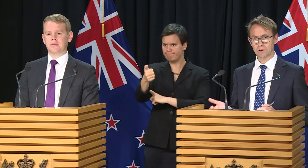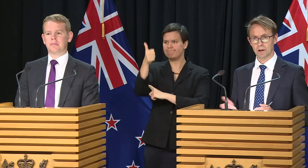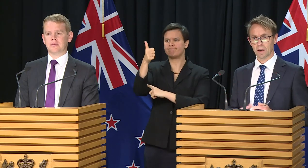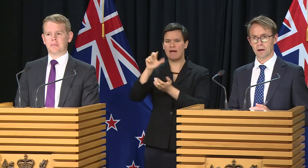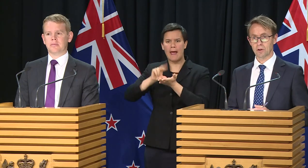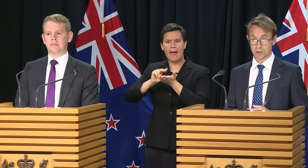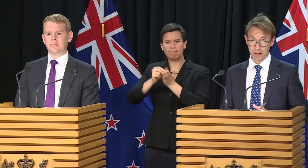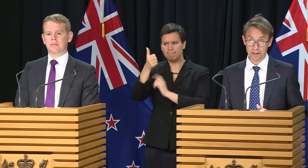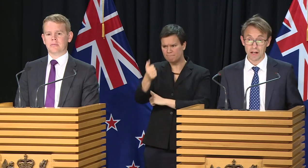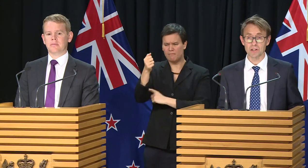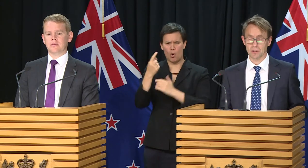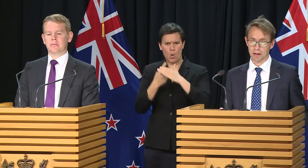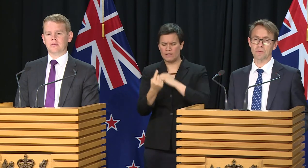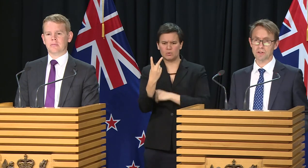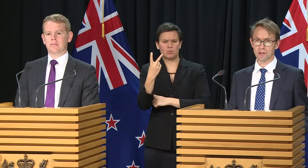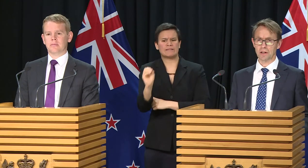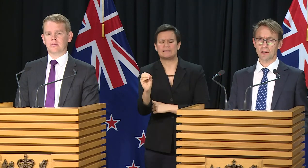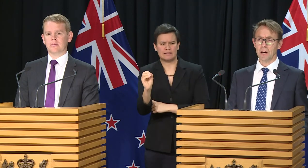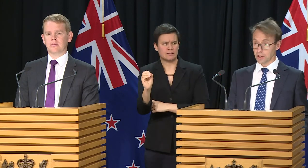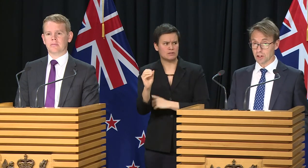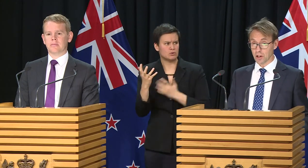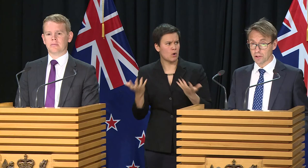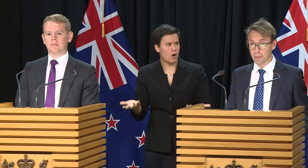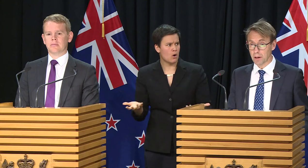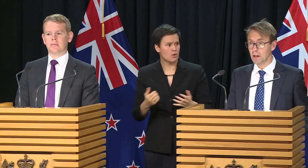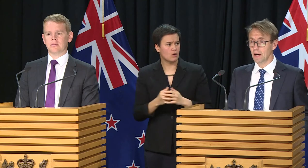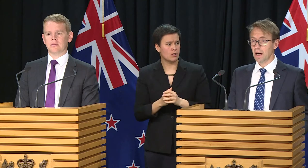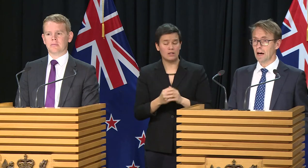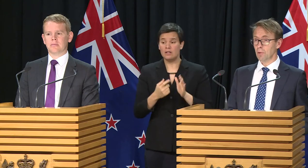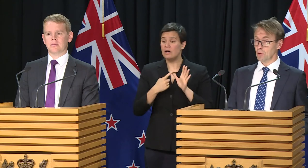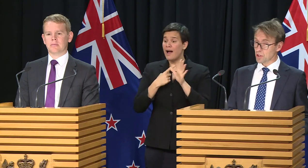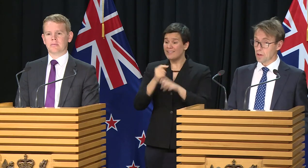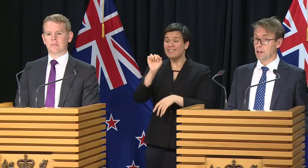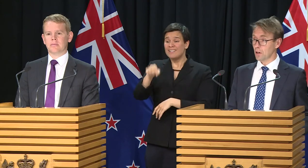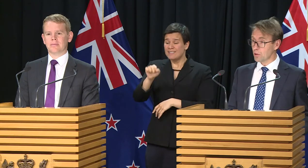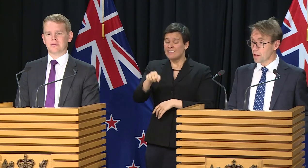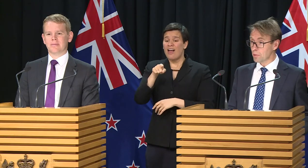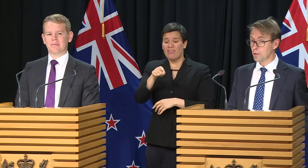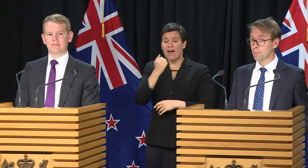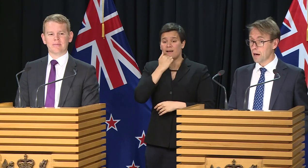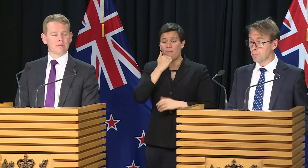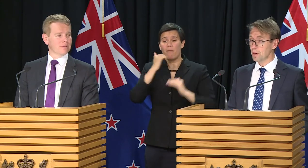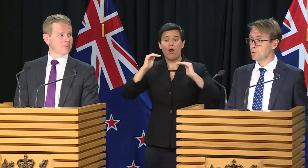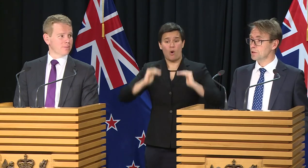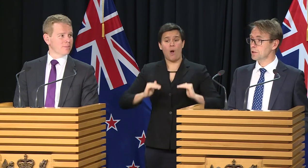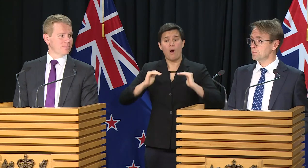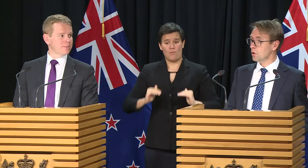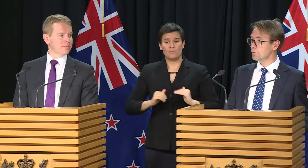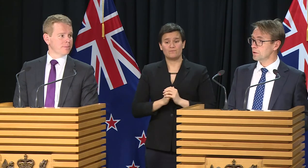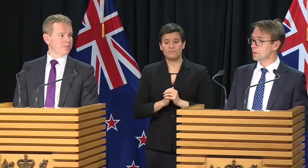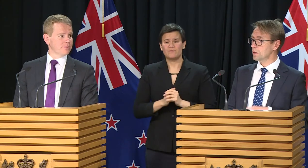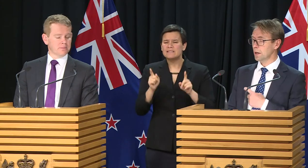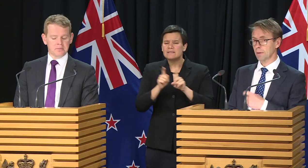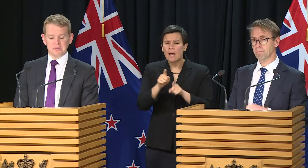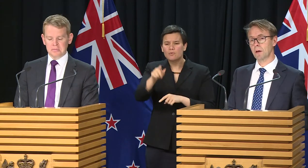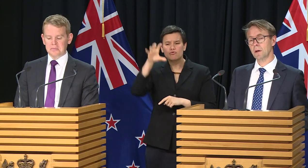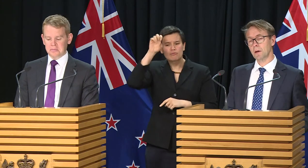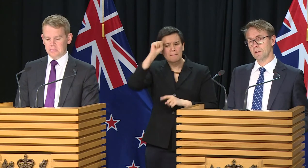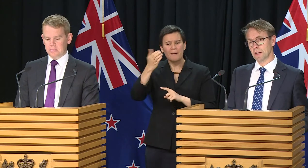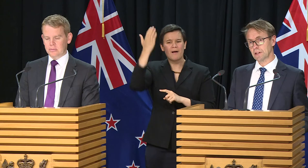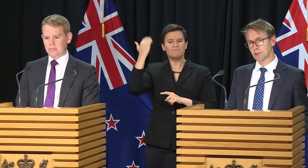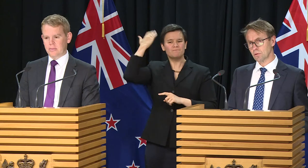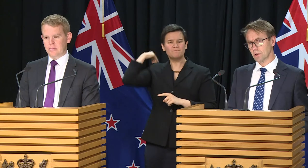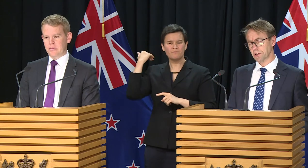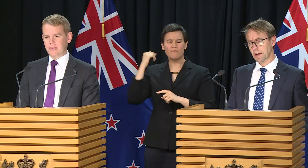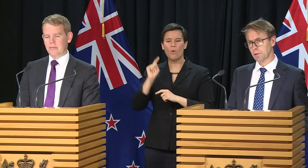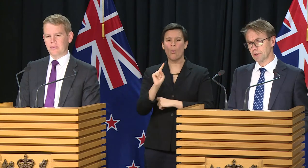individual who's now the case had made the visit there. It is a low number. We also had a low number at the pub that was involved in